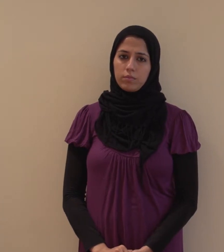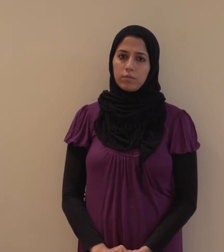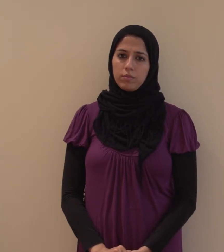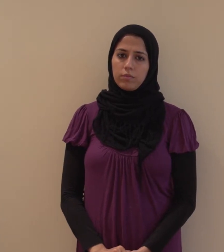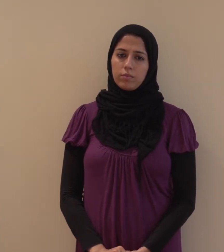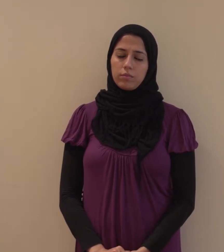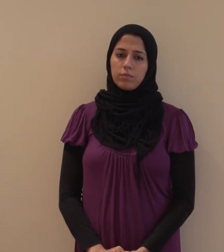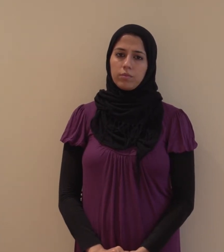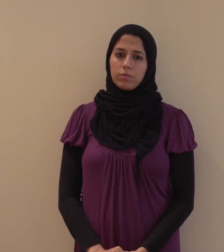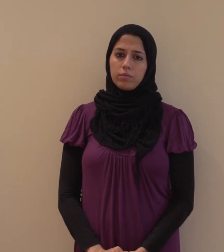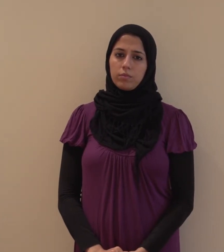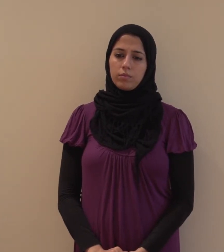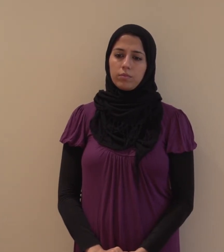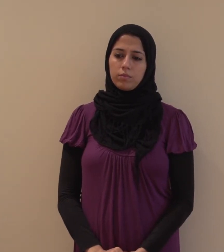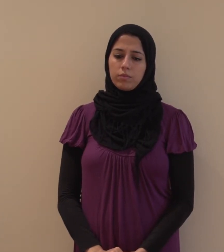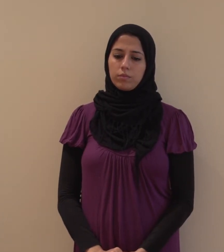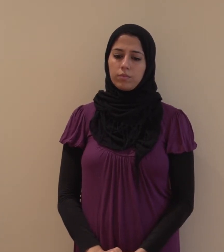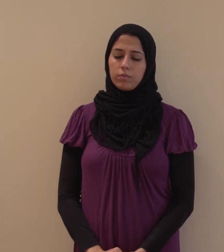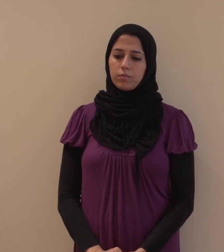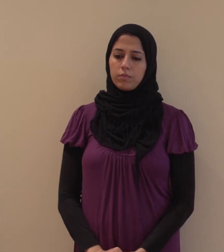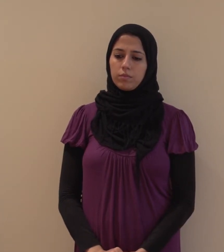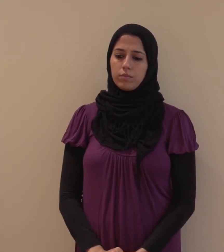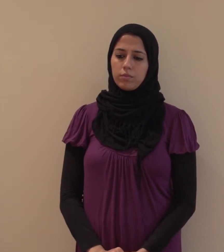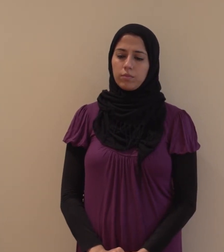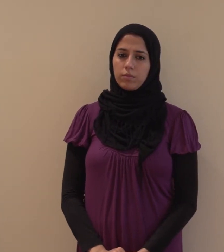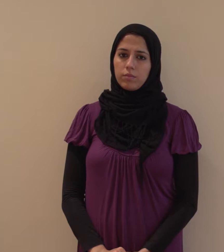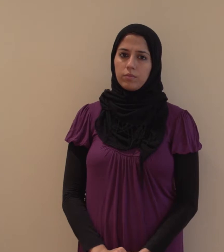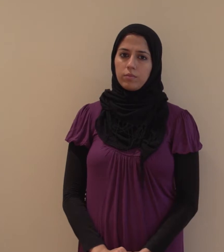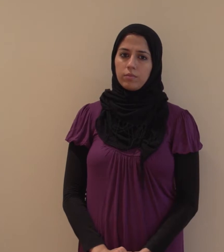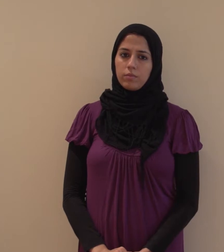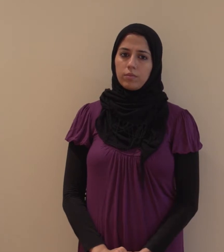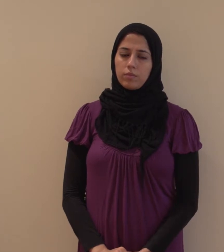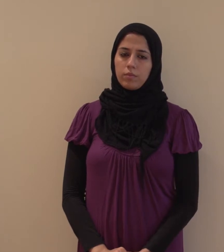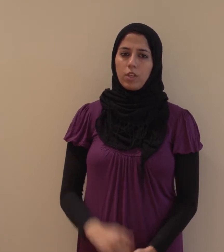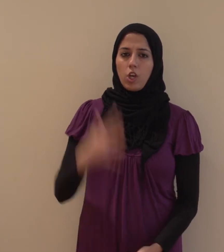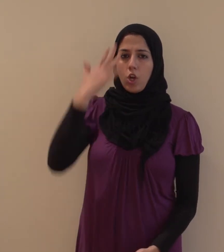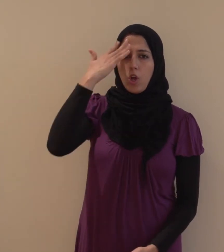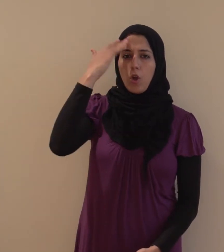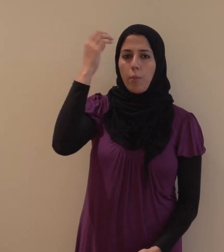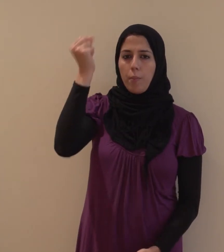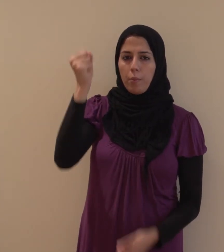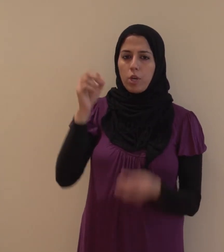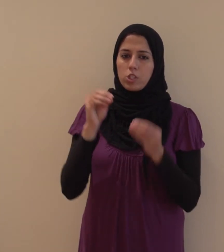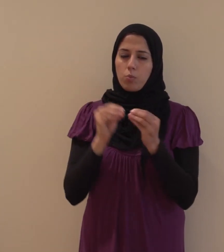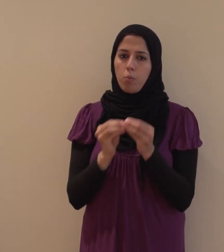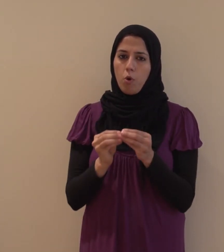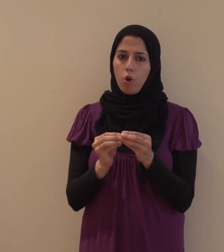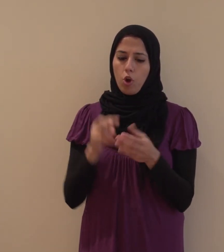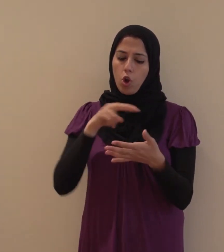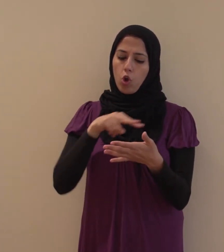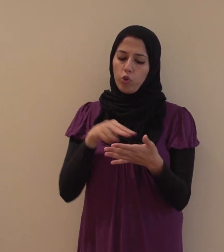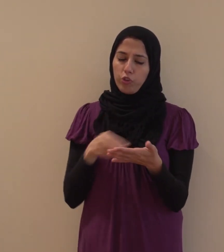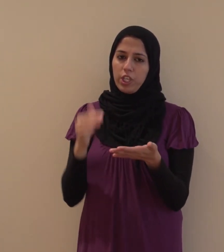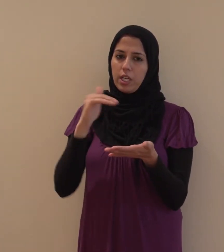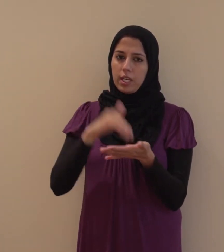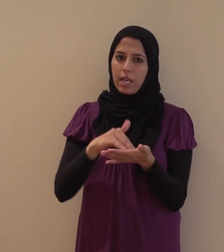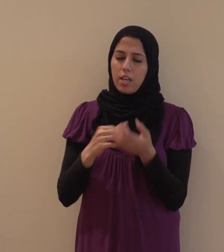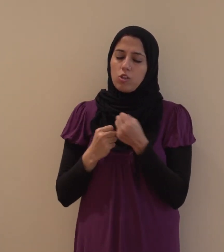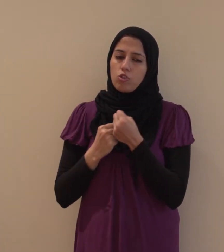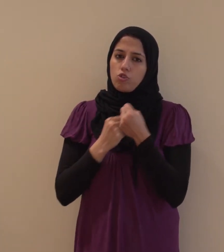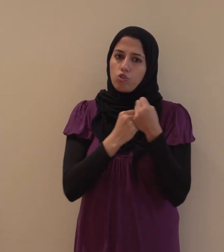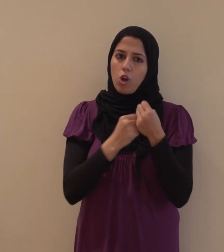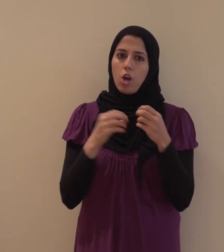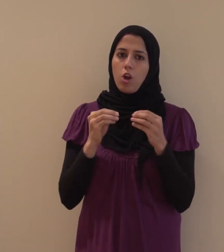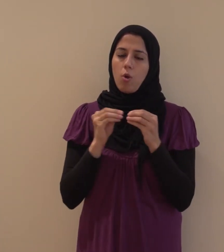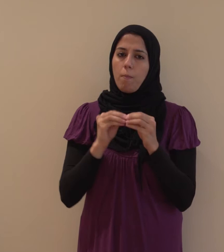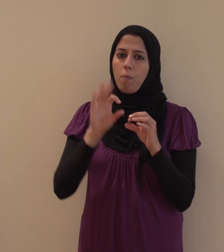can, you know, make it stronger and make it firm in your heart. My brothers and sisters, we don't give that